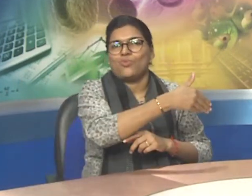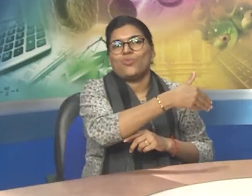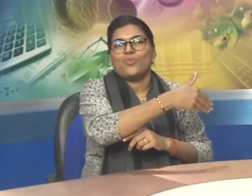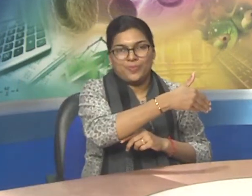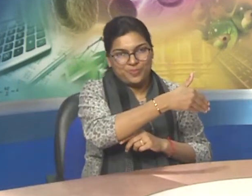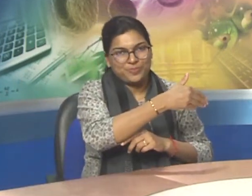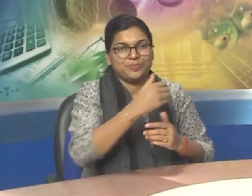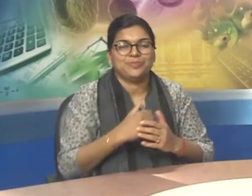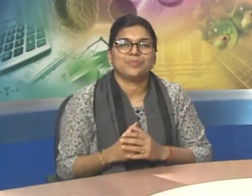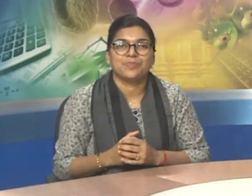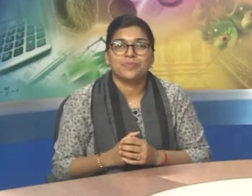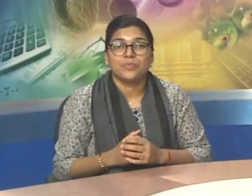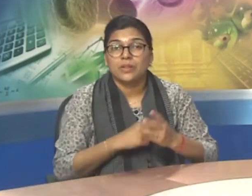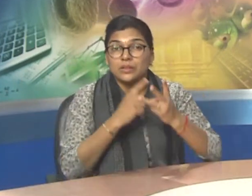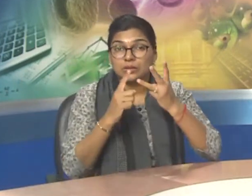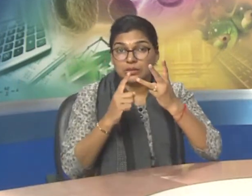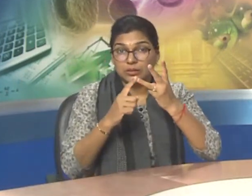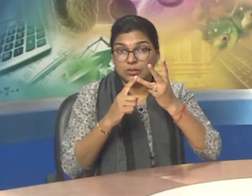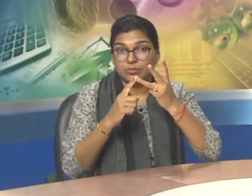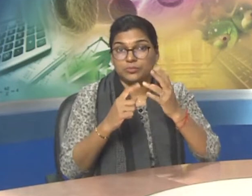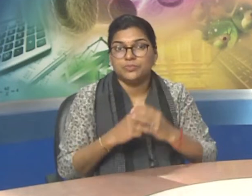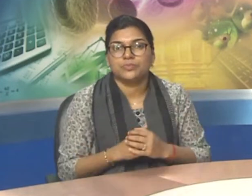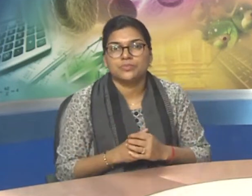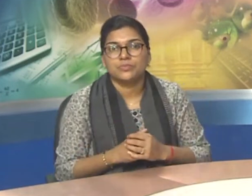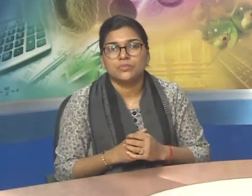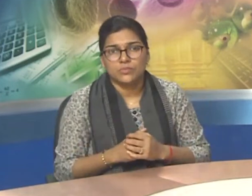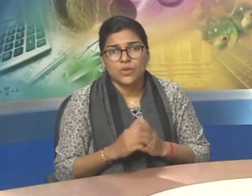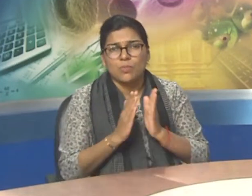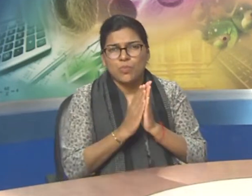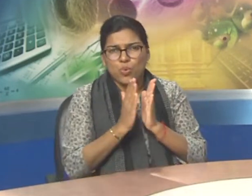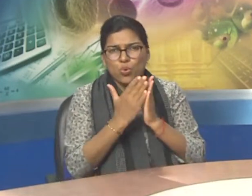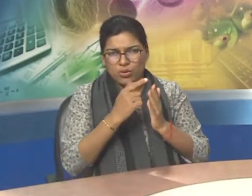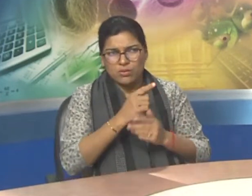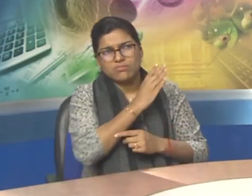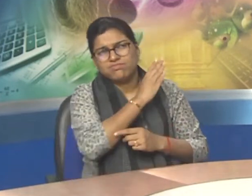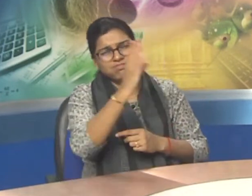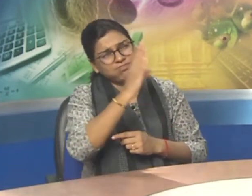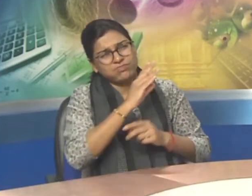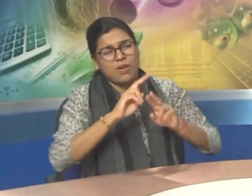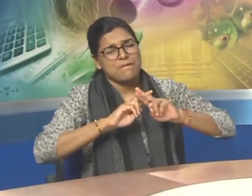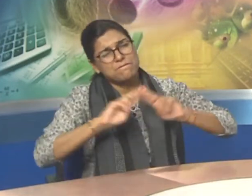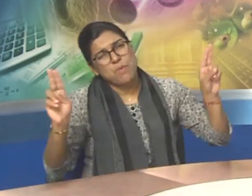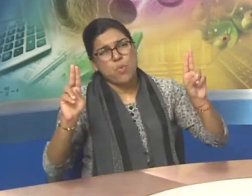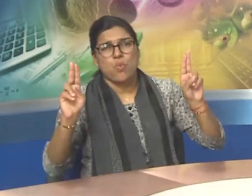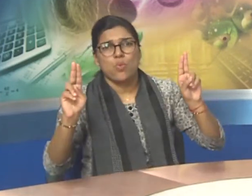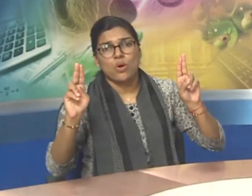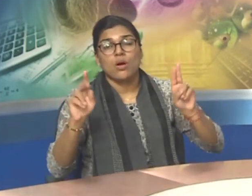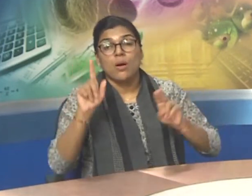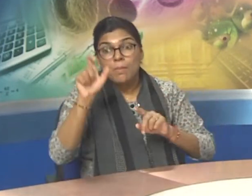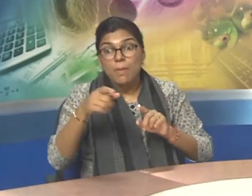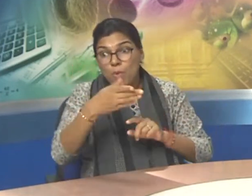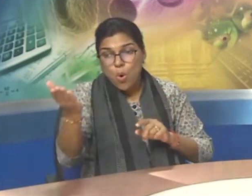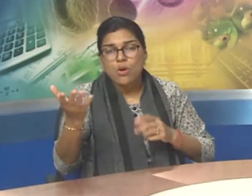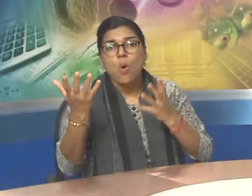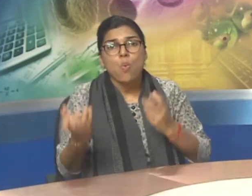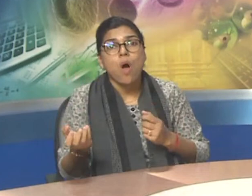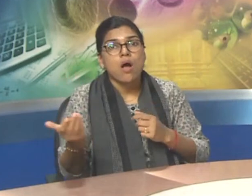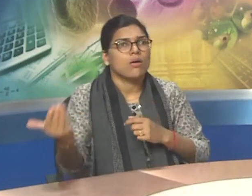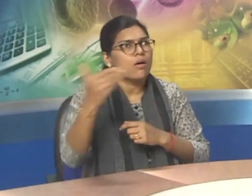So this is the second law. Third law states that every book has its reader.